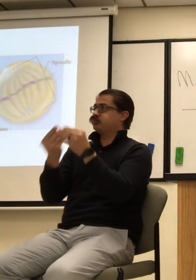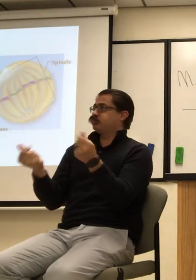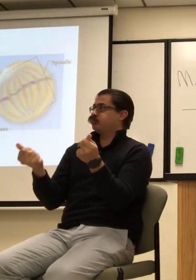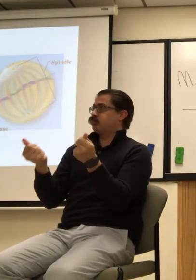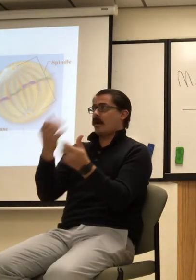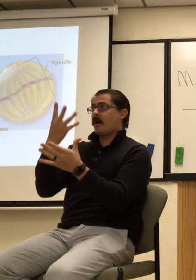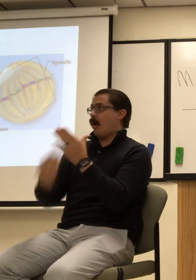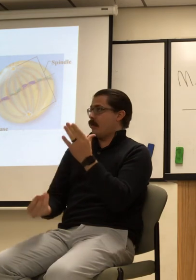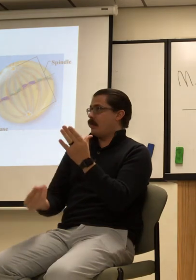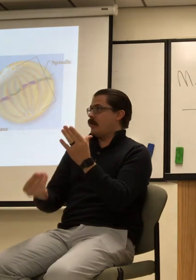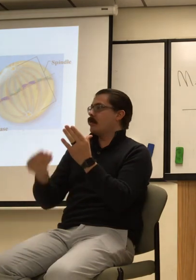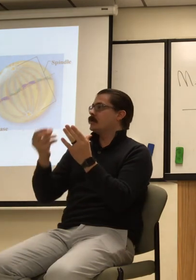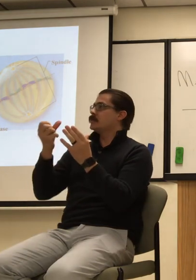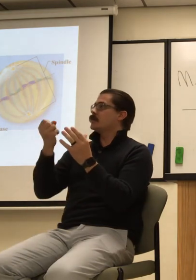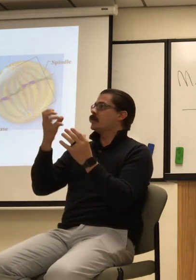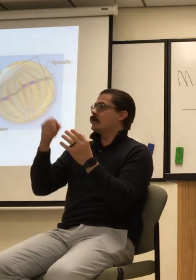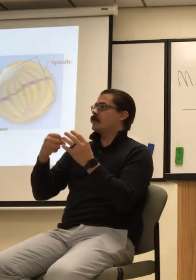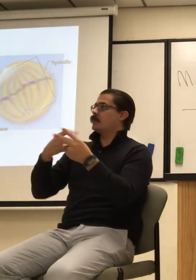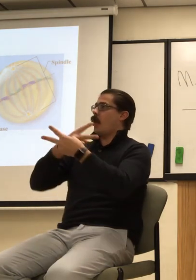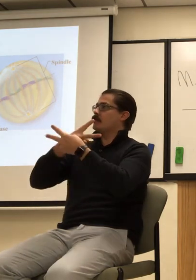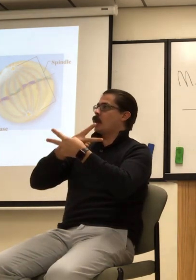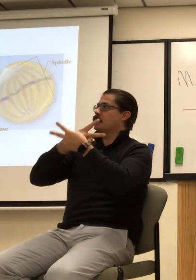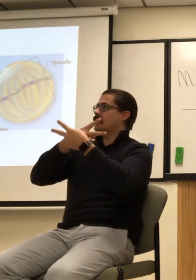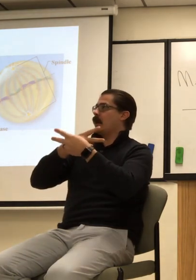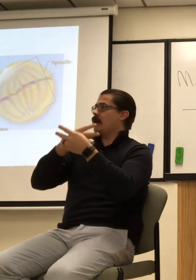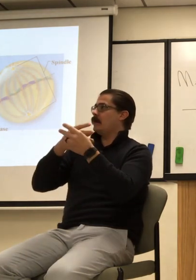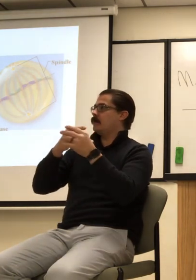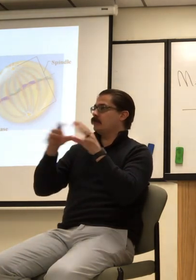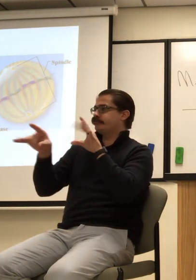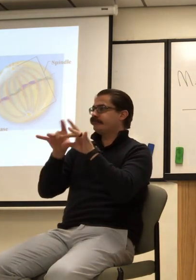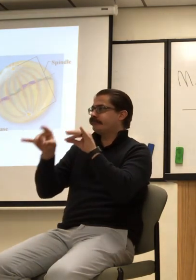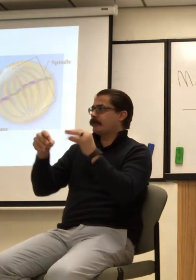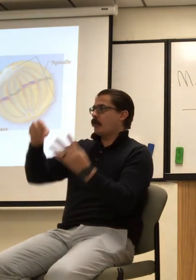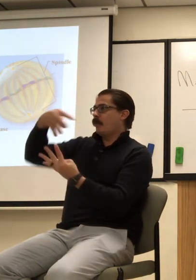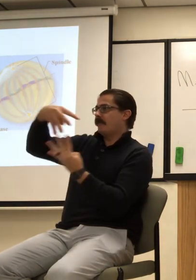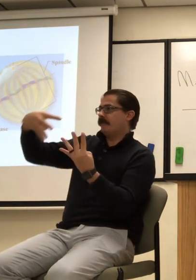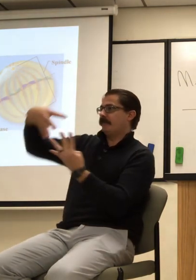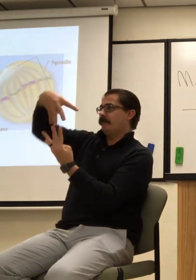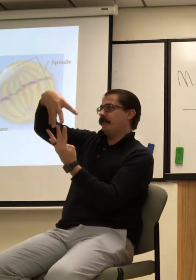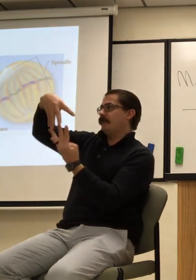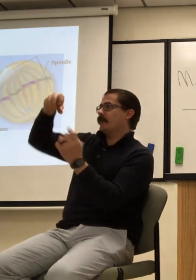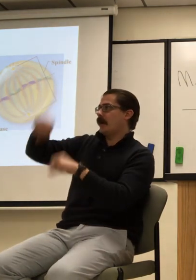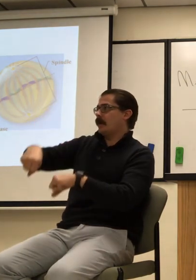And it was so you can move the chromosomes around to line up that way.